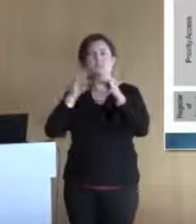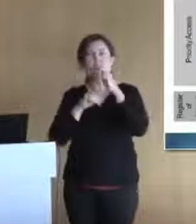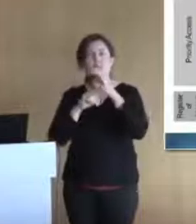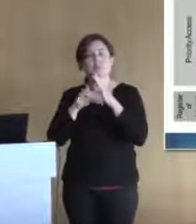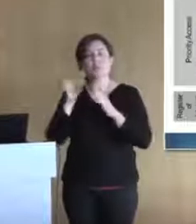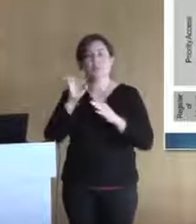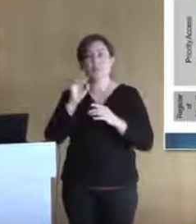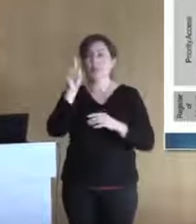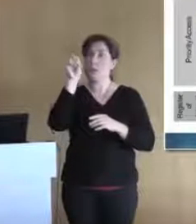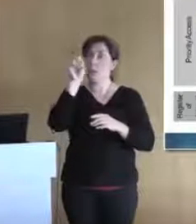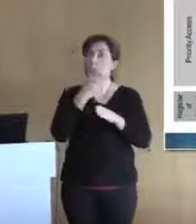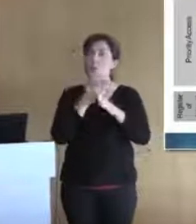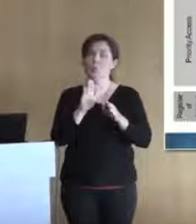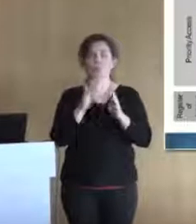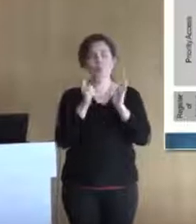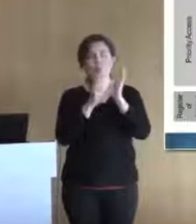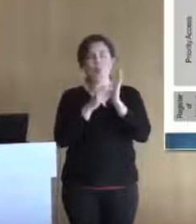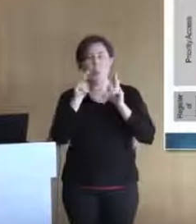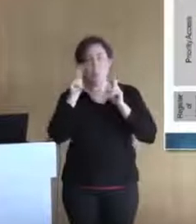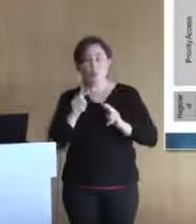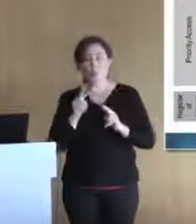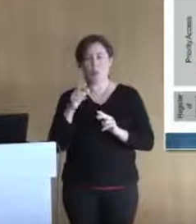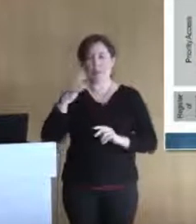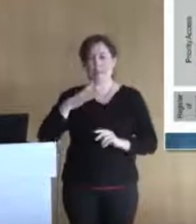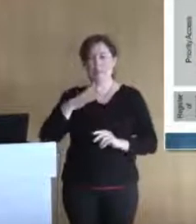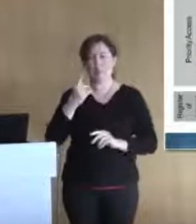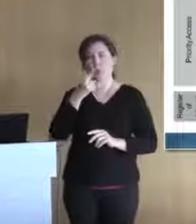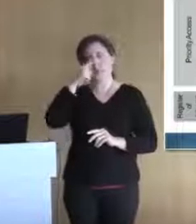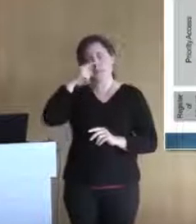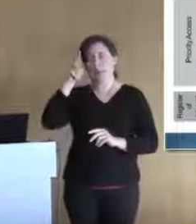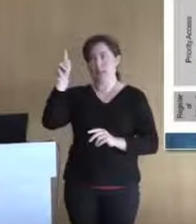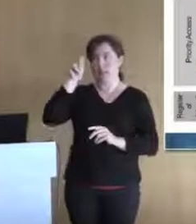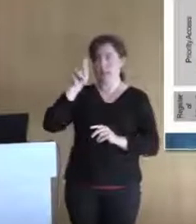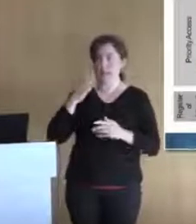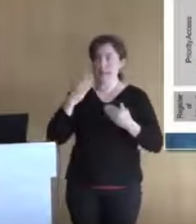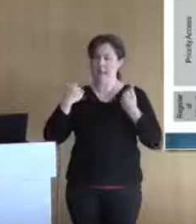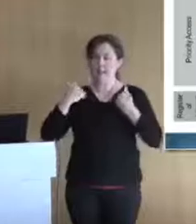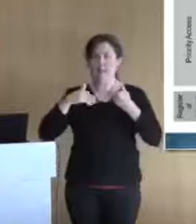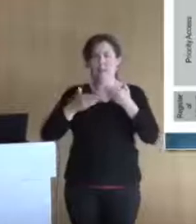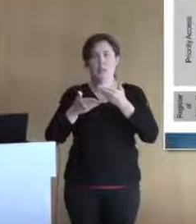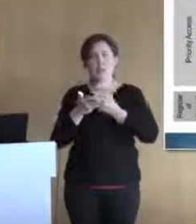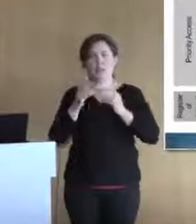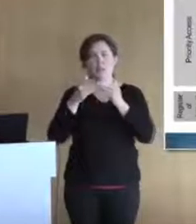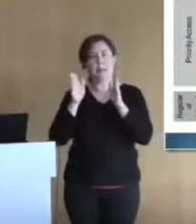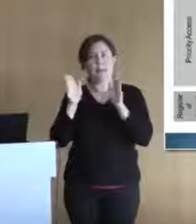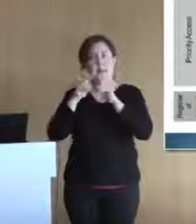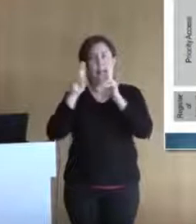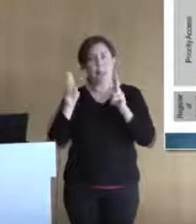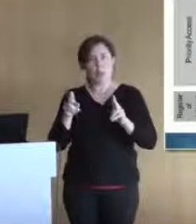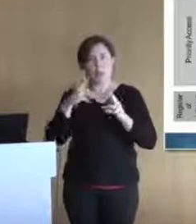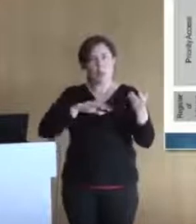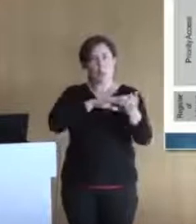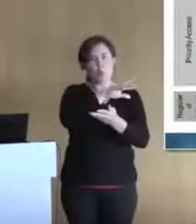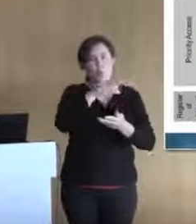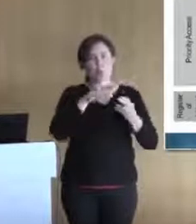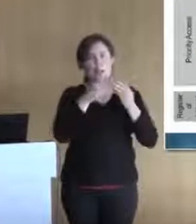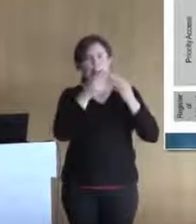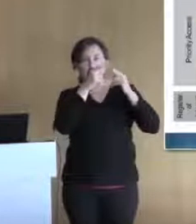of experiencing family violence and was a current tenant, that wasn't prioritised over homelessness. In the new